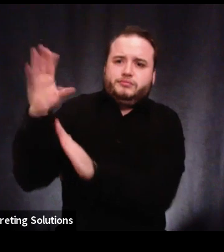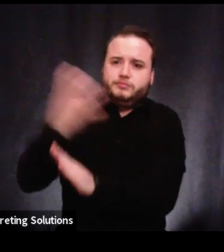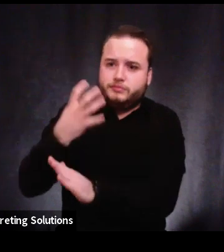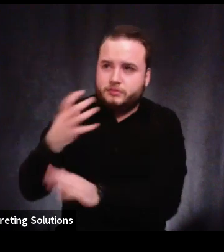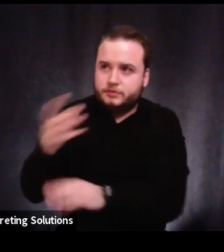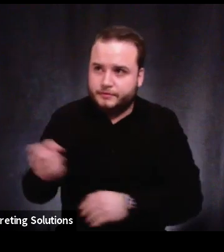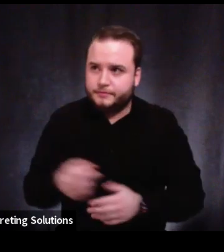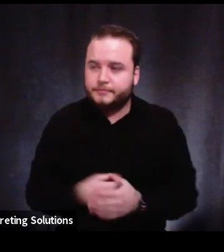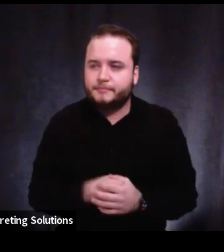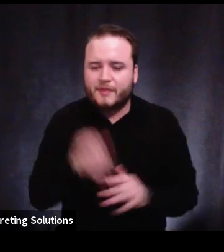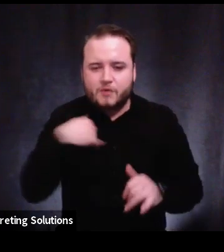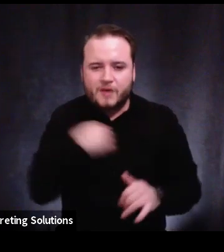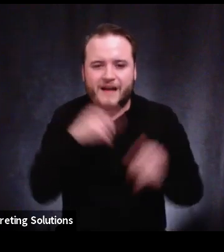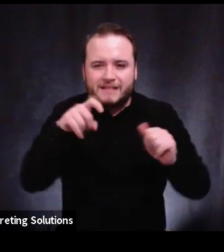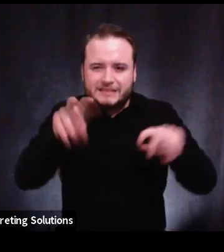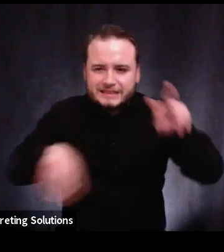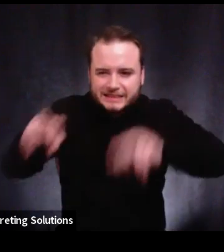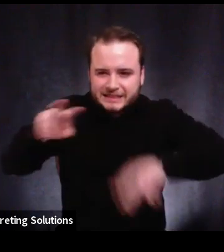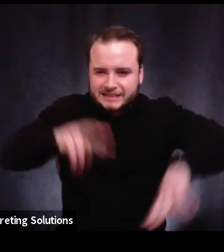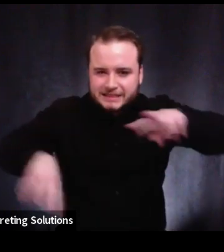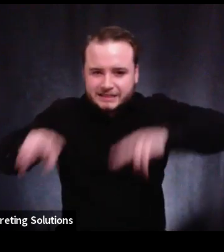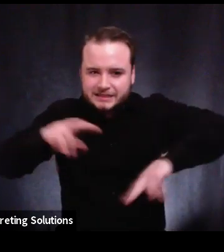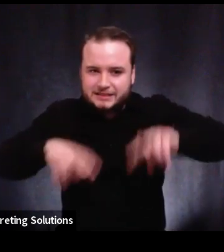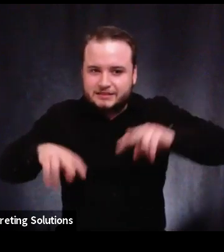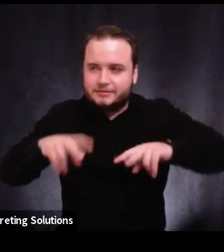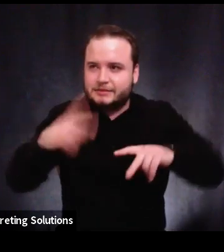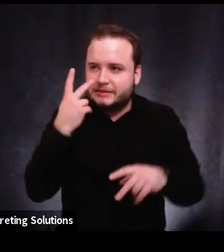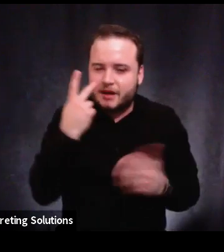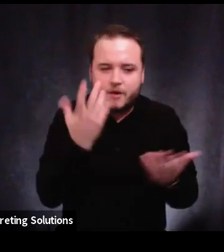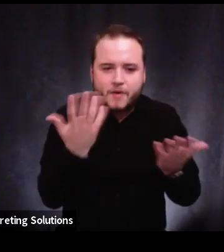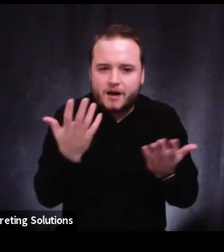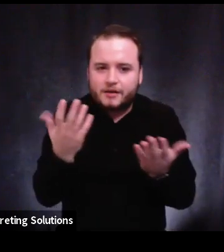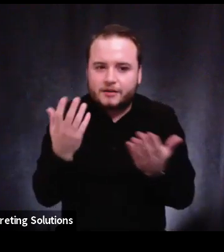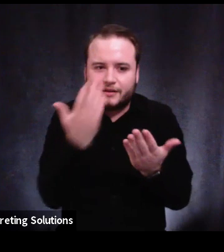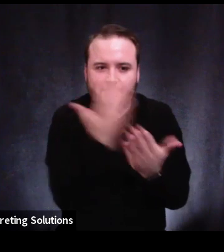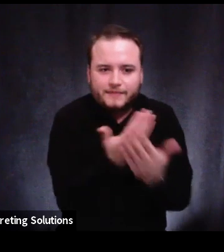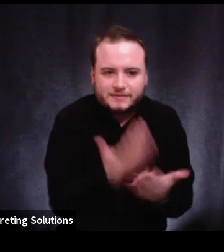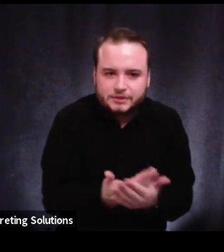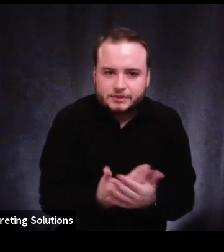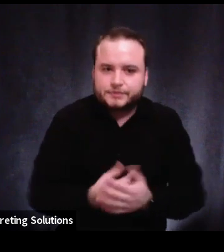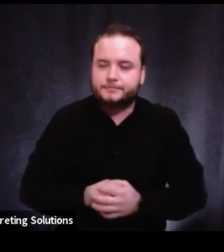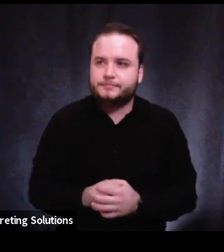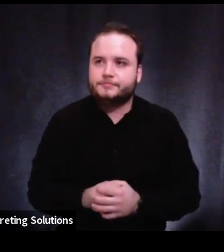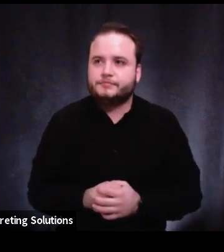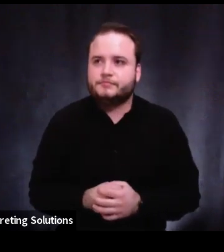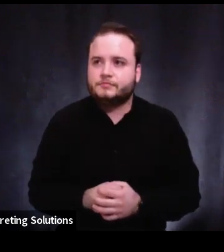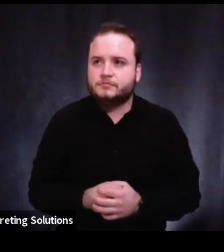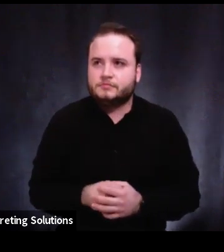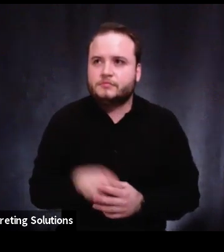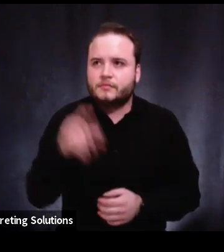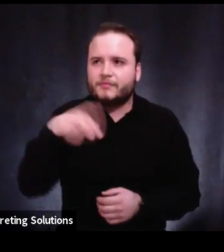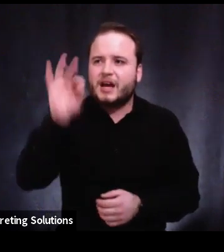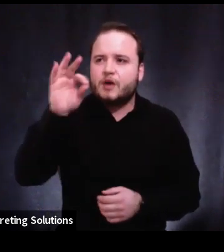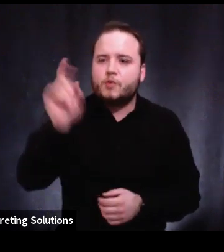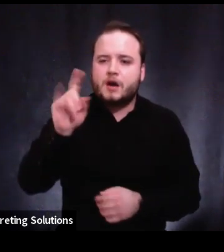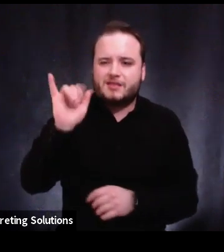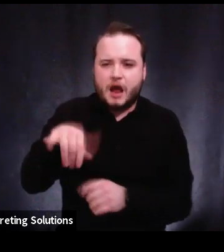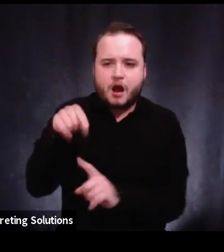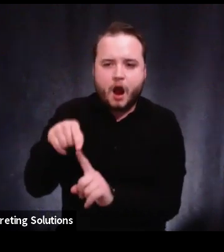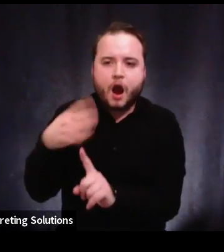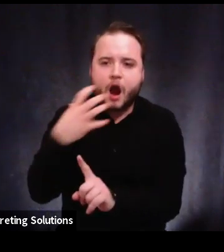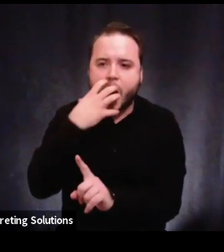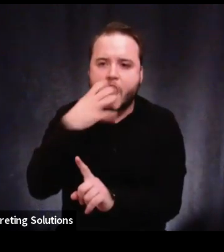designed to predict what would happen if particular hotspots would emerge. And maybe, Chris, you have